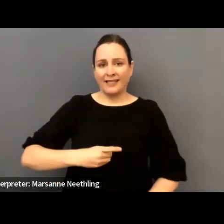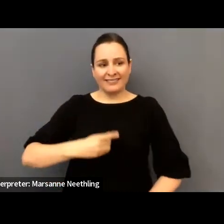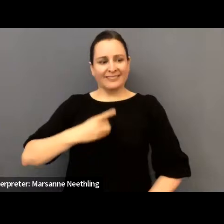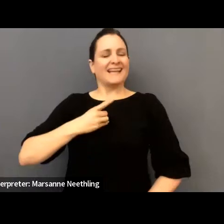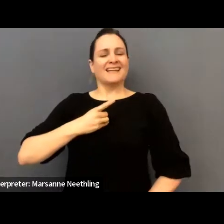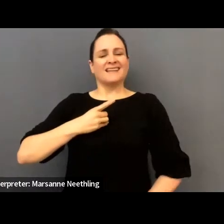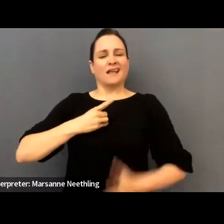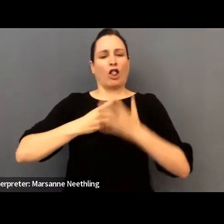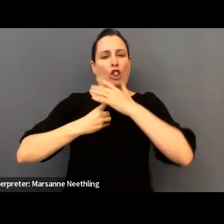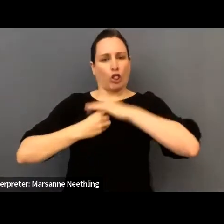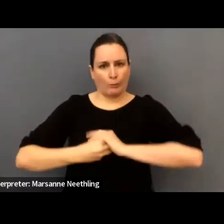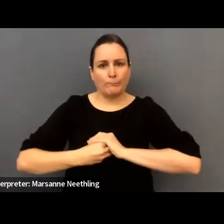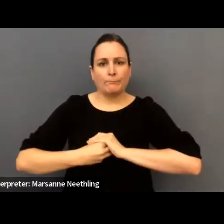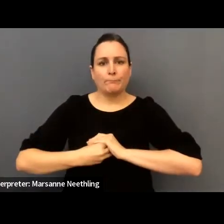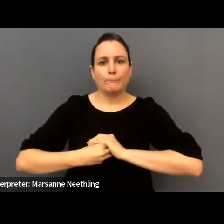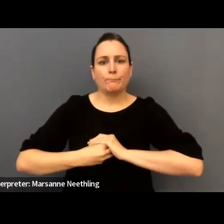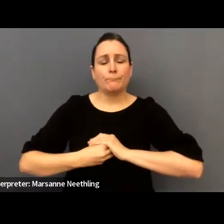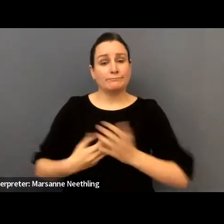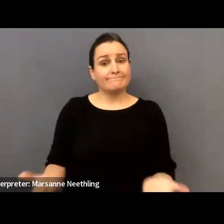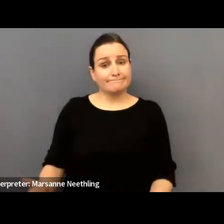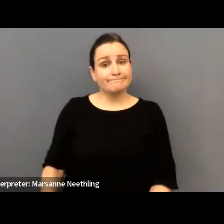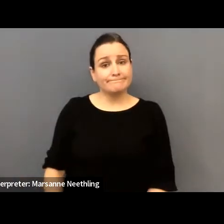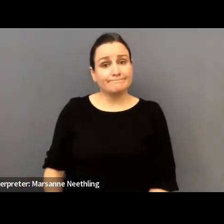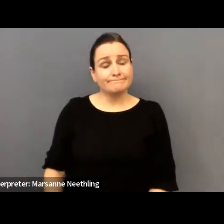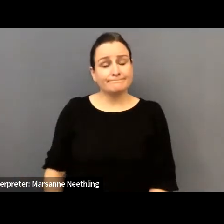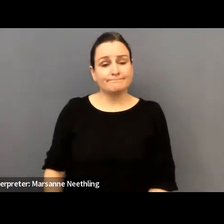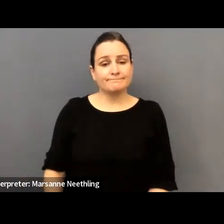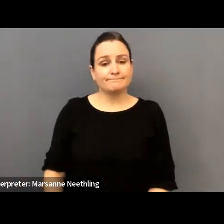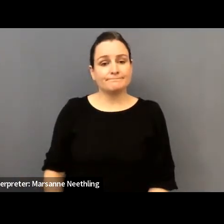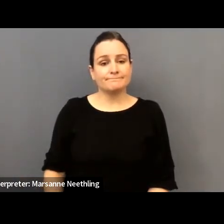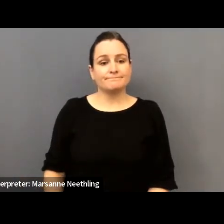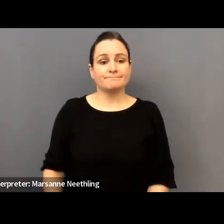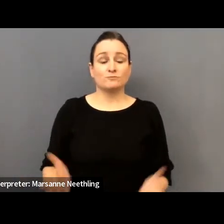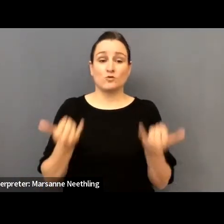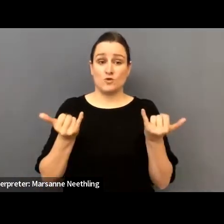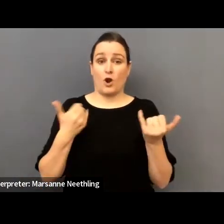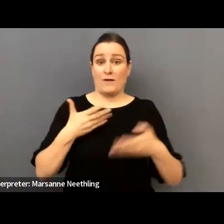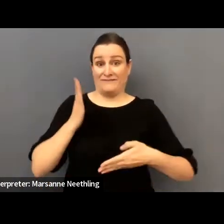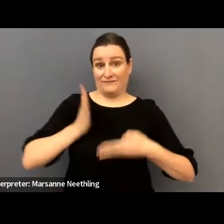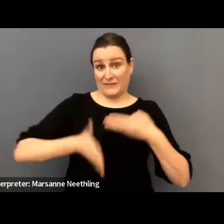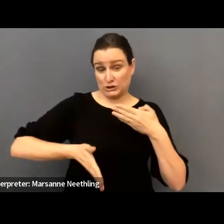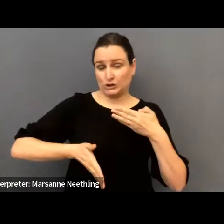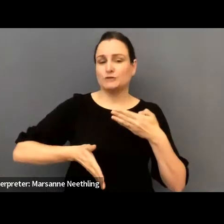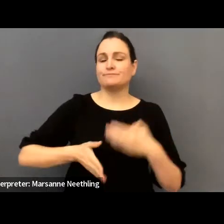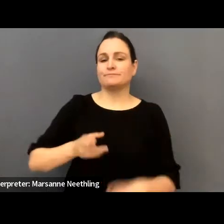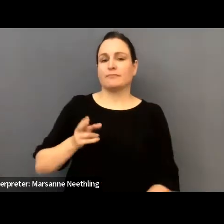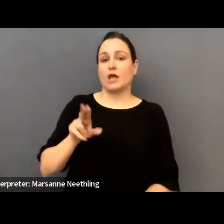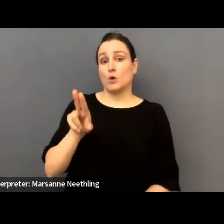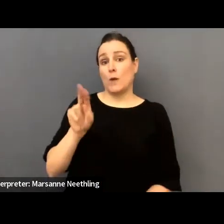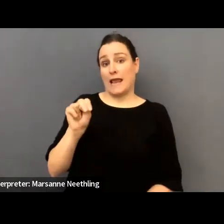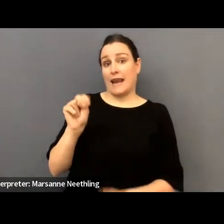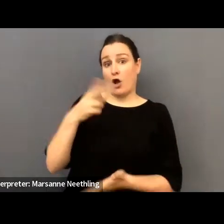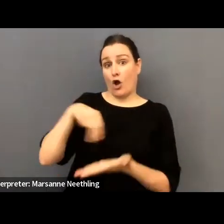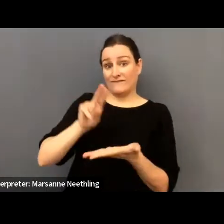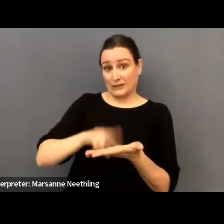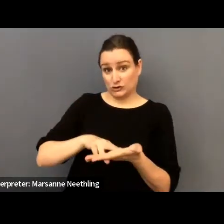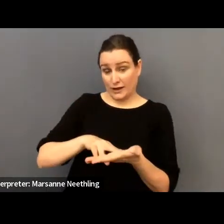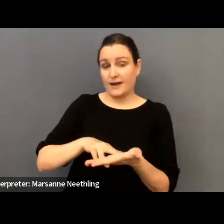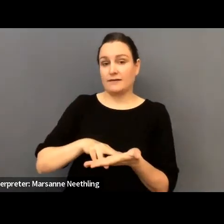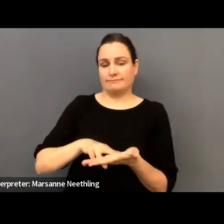So I think I want to end by quoting the UN Convention on the Rights of Persons with